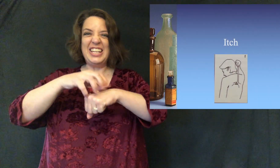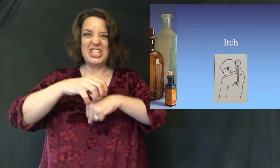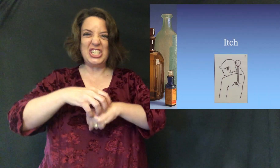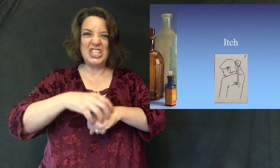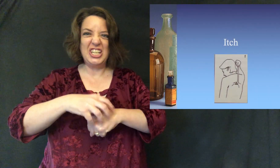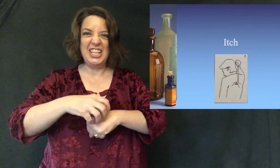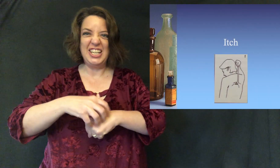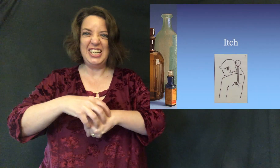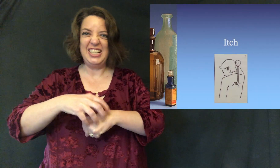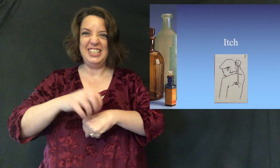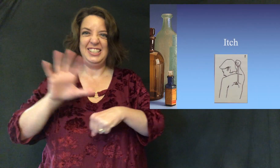itch,